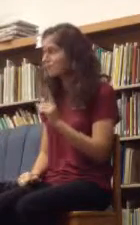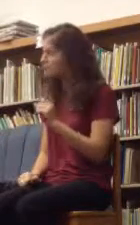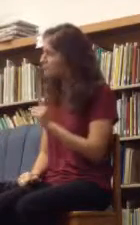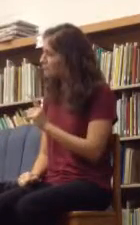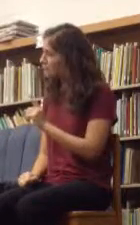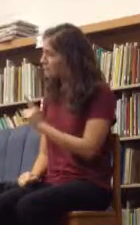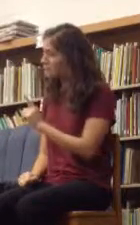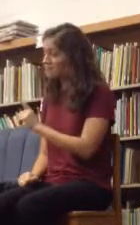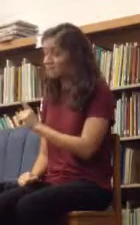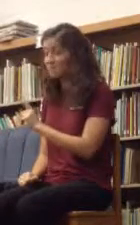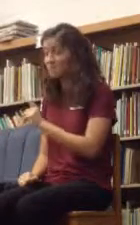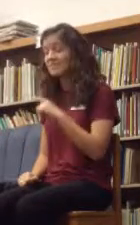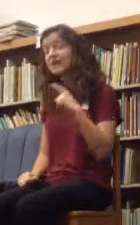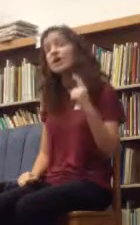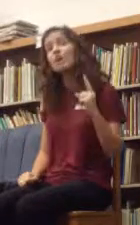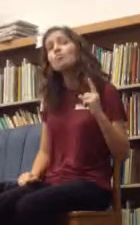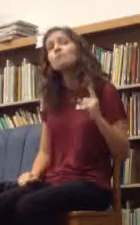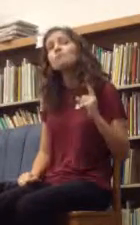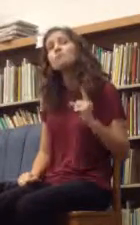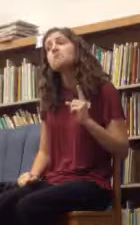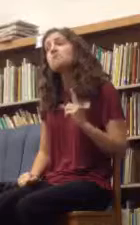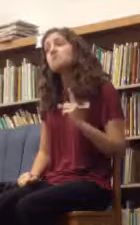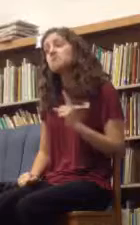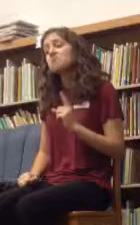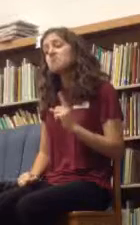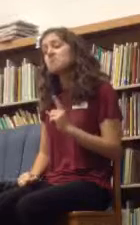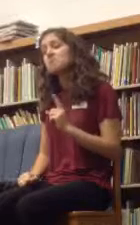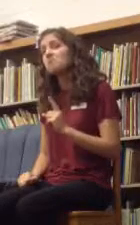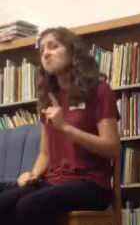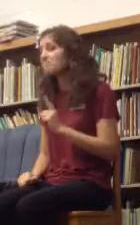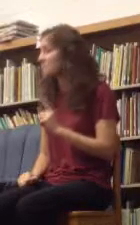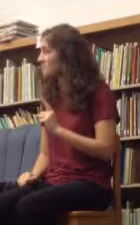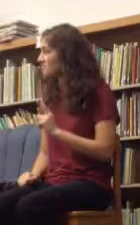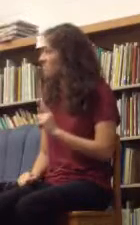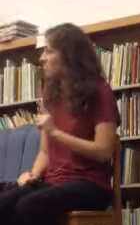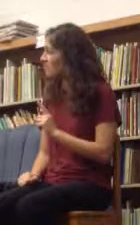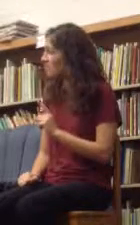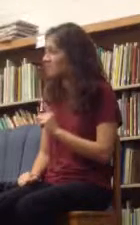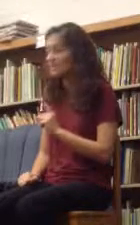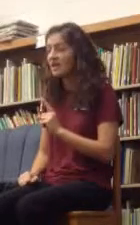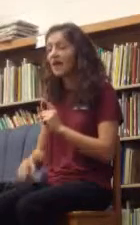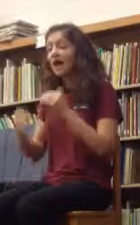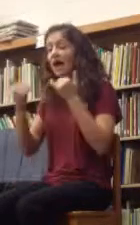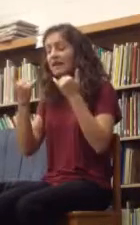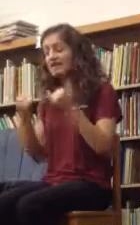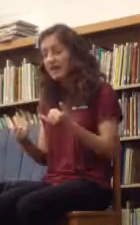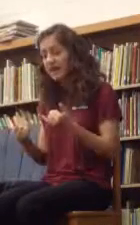He walked until he got to a place where there were squares.